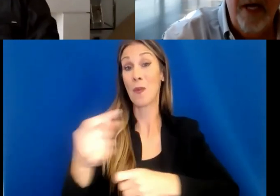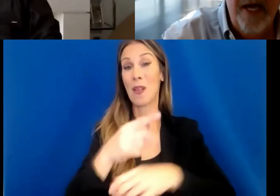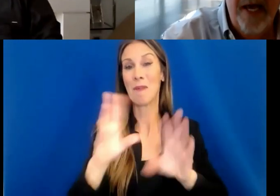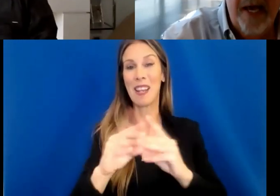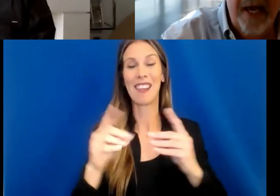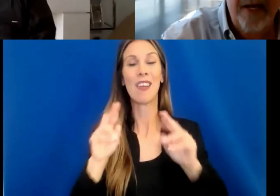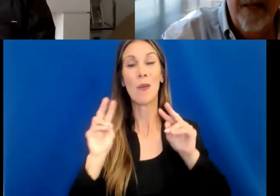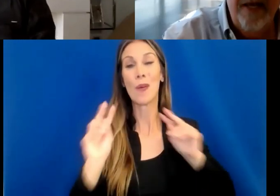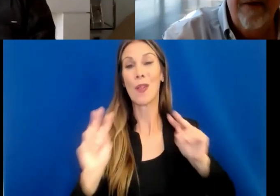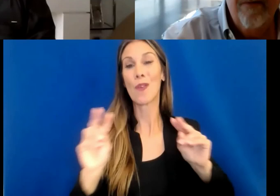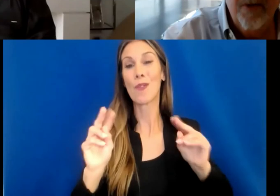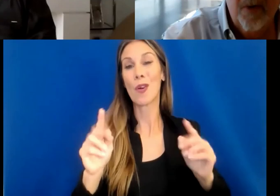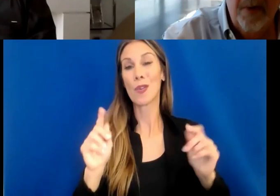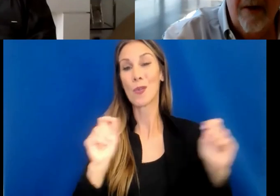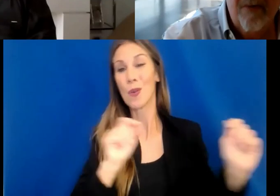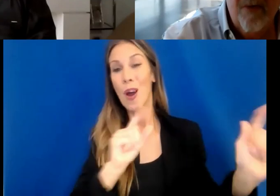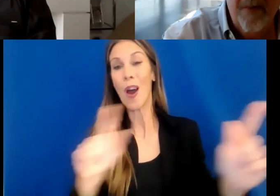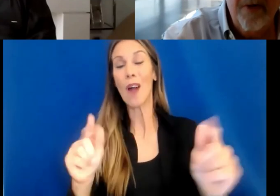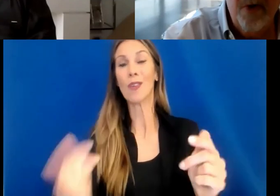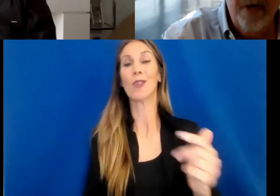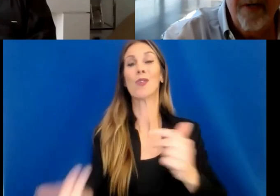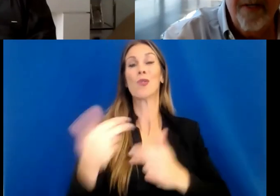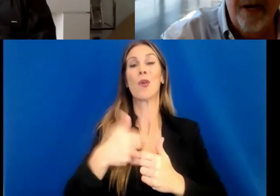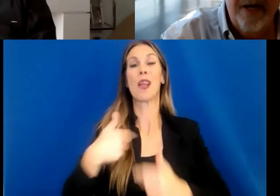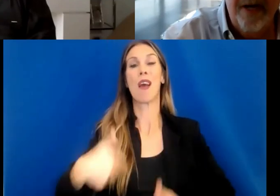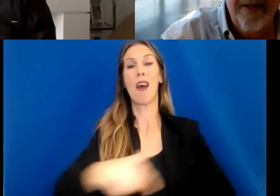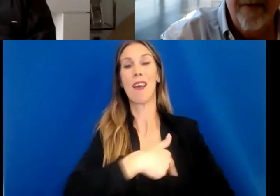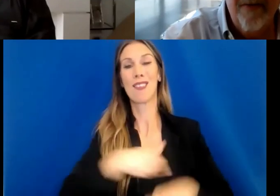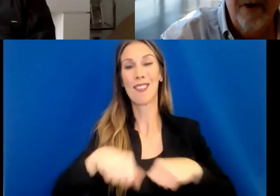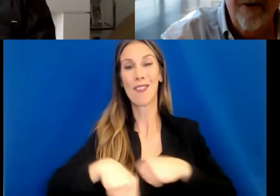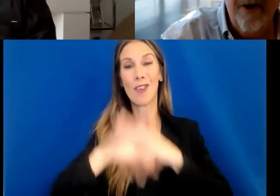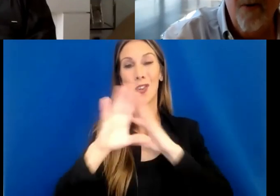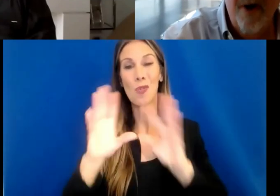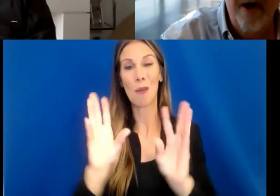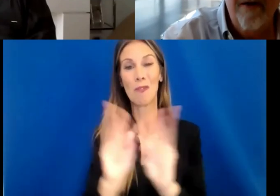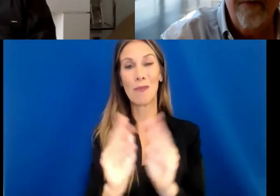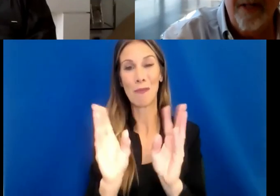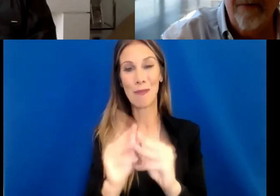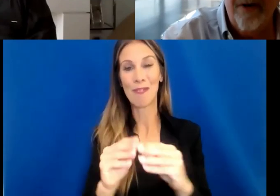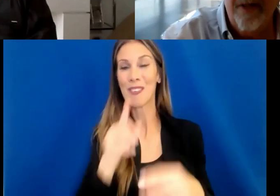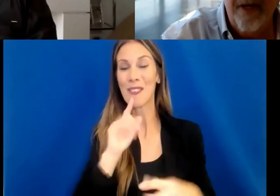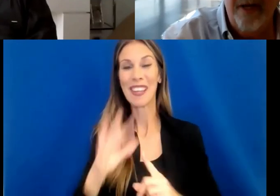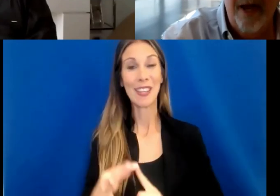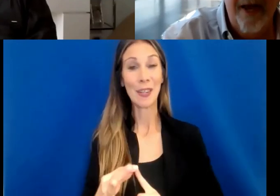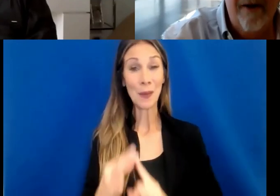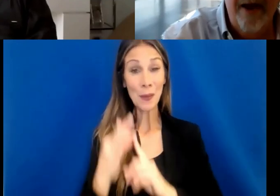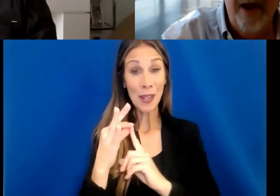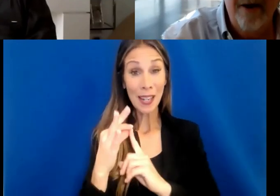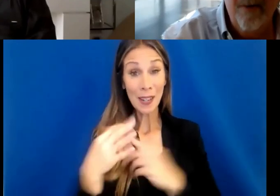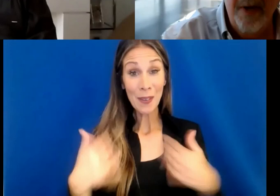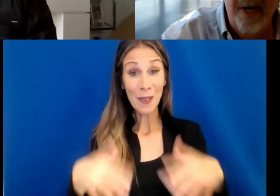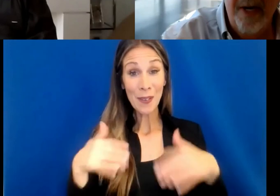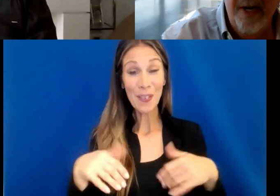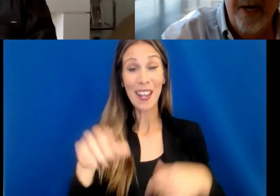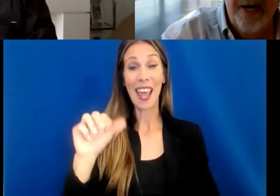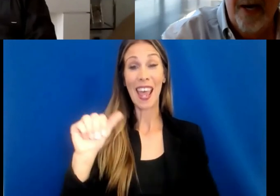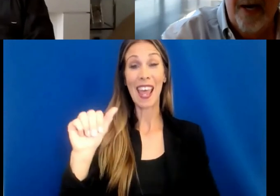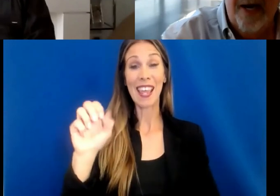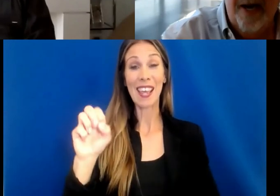all in the virtual platform and joining us in this very unique way of delivering the AERA annual